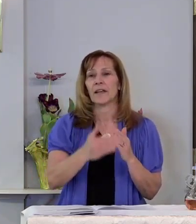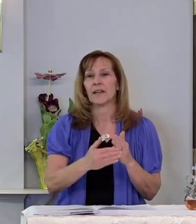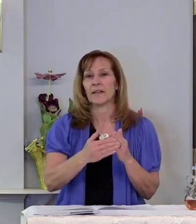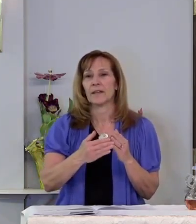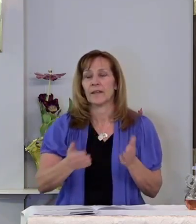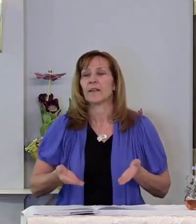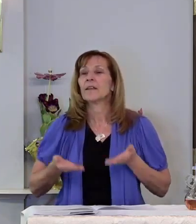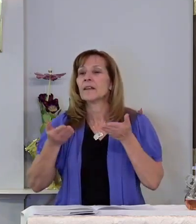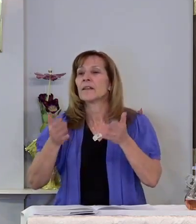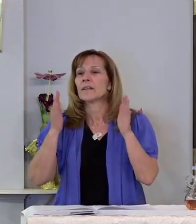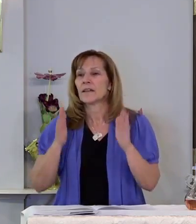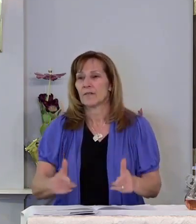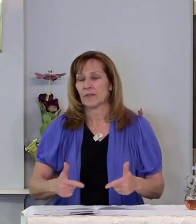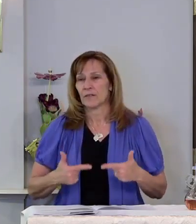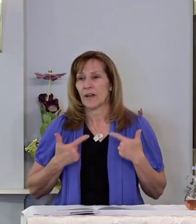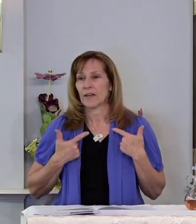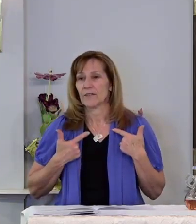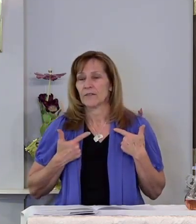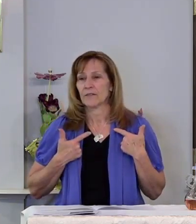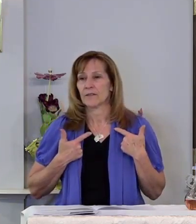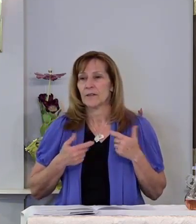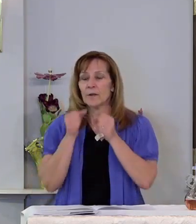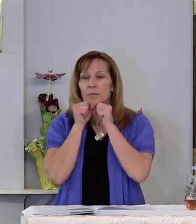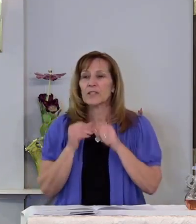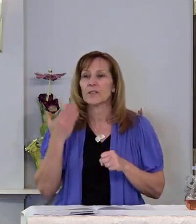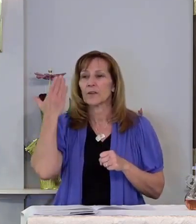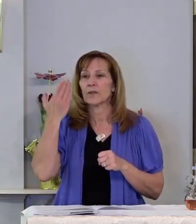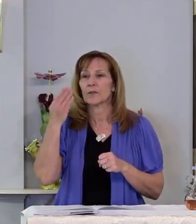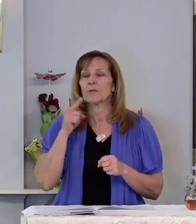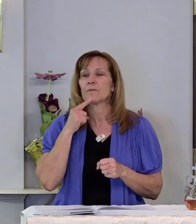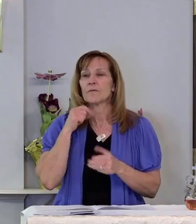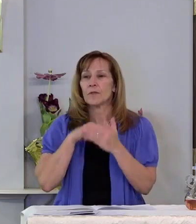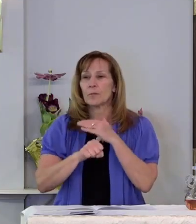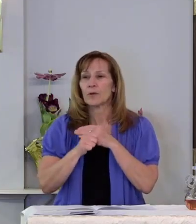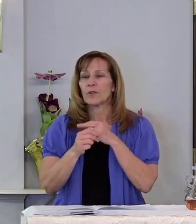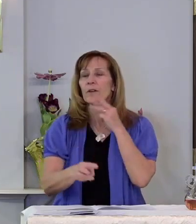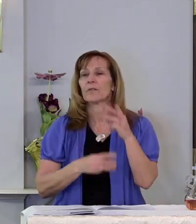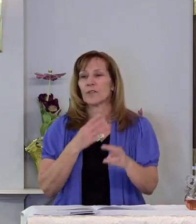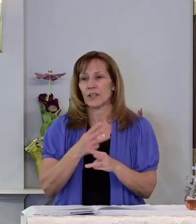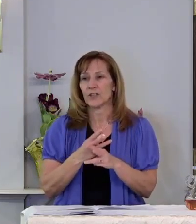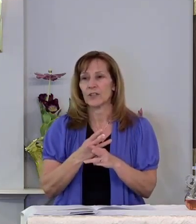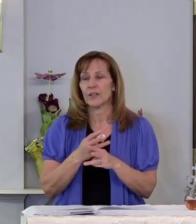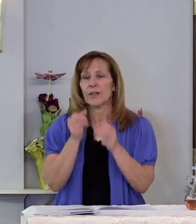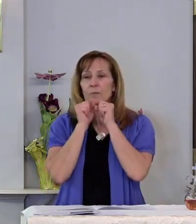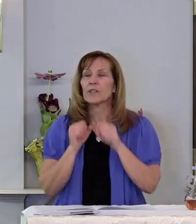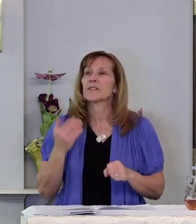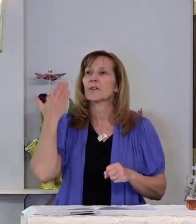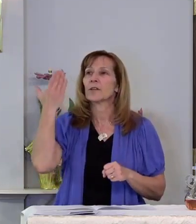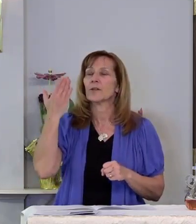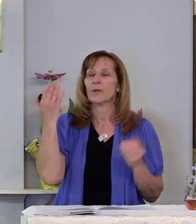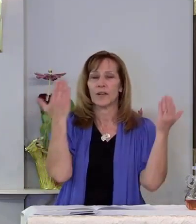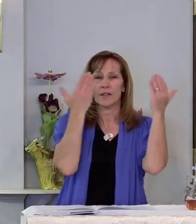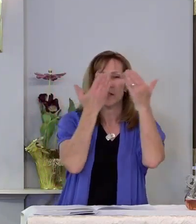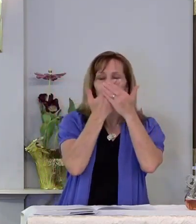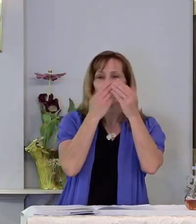to praise you and to respond to those in need, through Jesus Christ, our Savior and